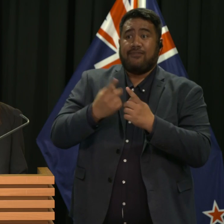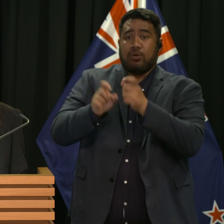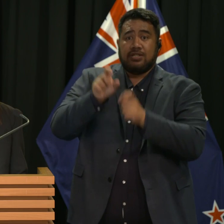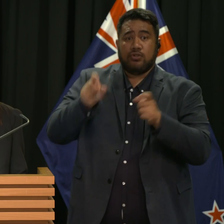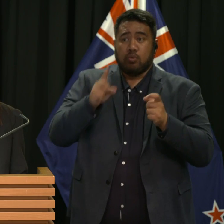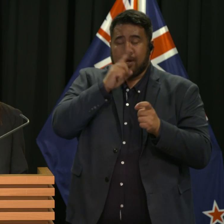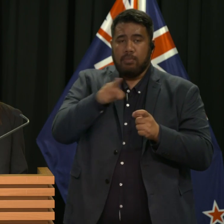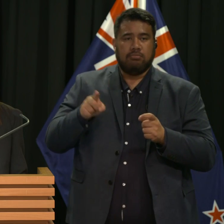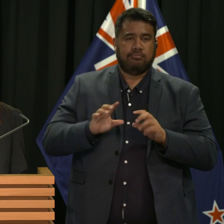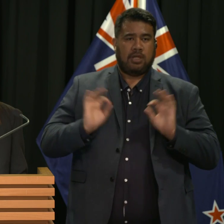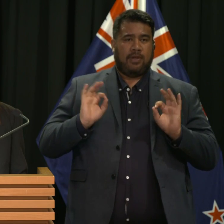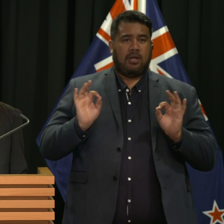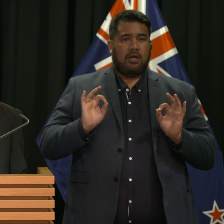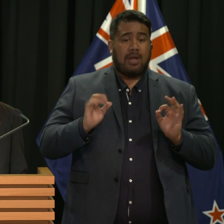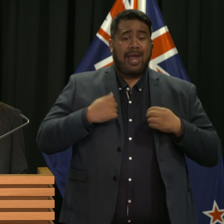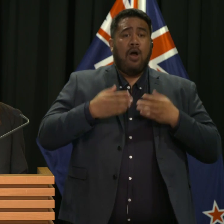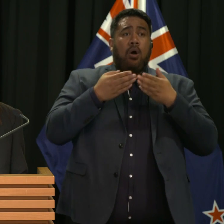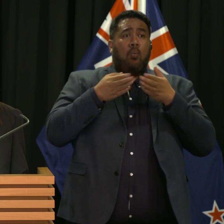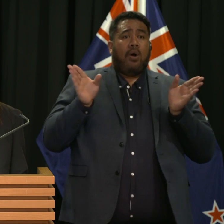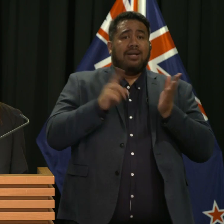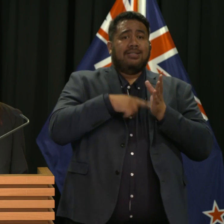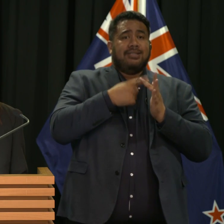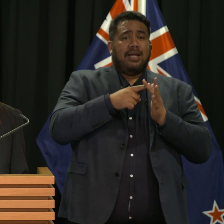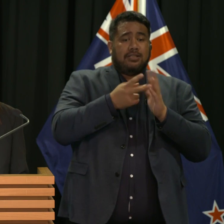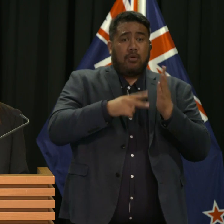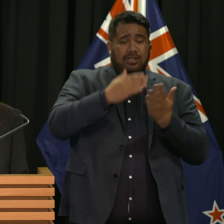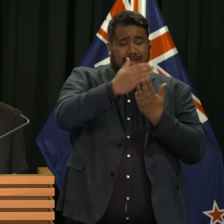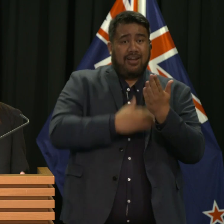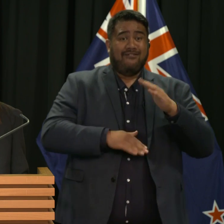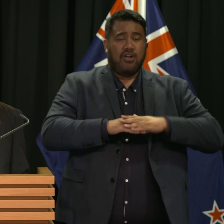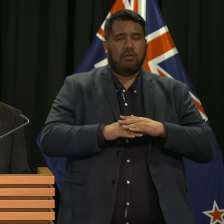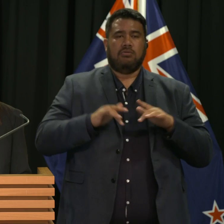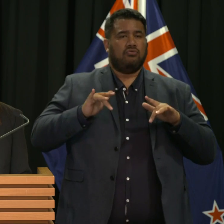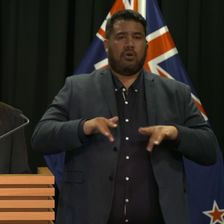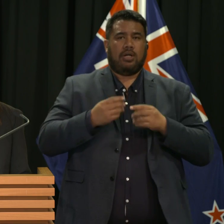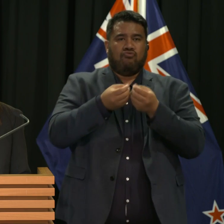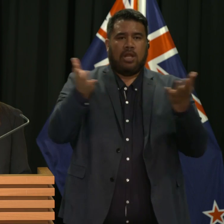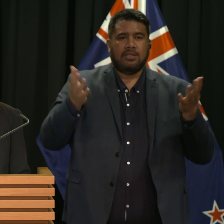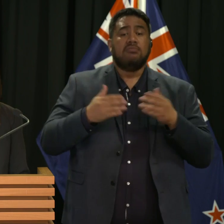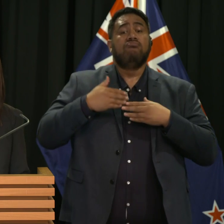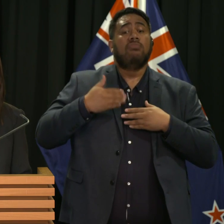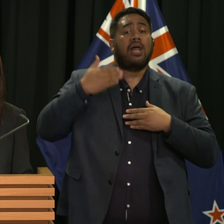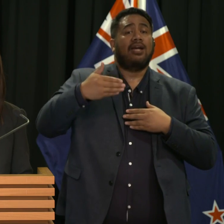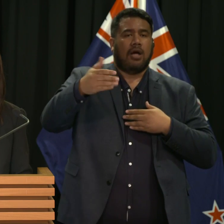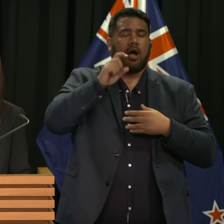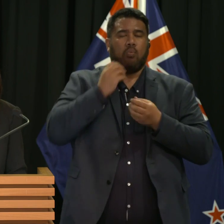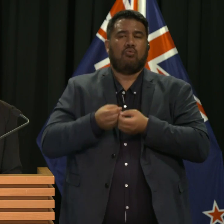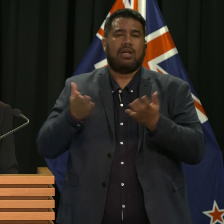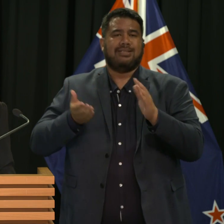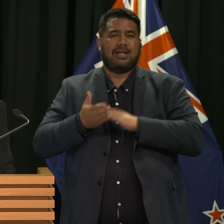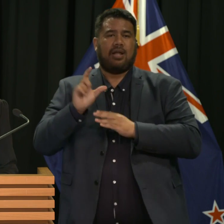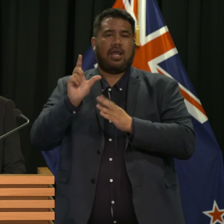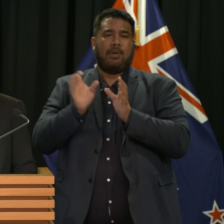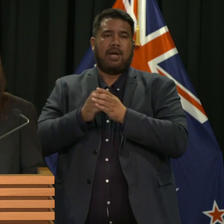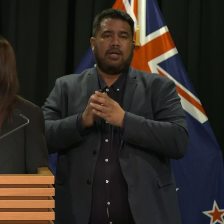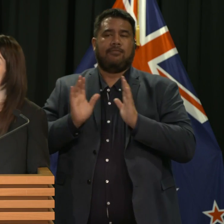releasing today is Labor's wider tax policy. That's something for me to issue as the Labor leader further down the track, and that's not something that we have considered